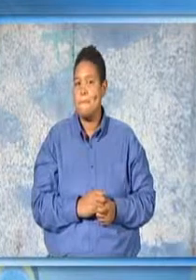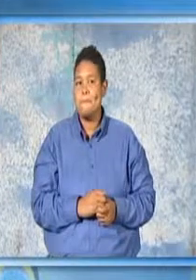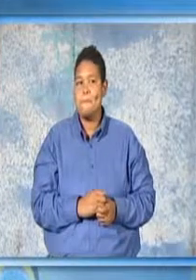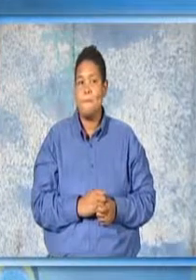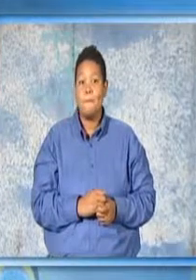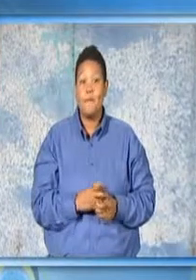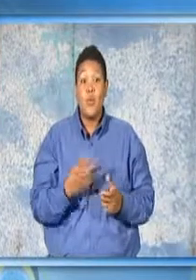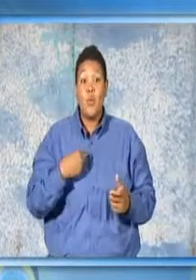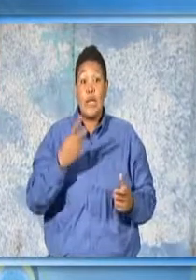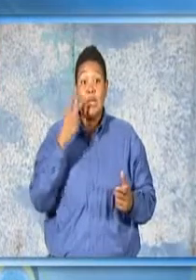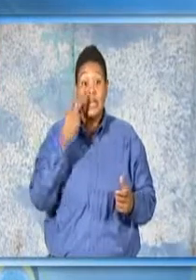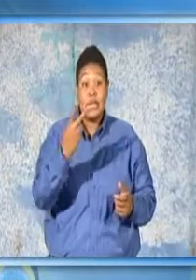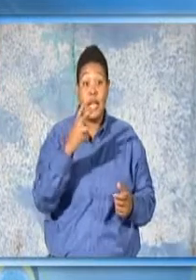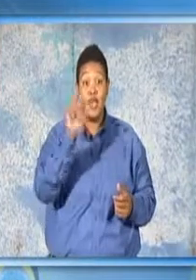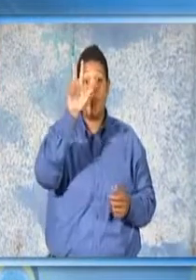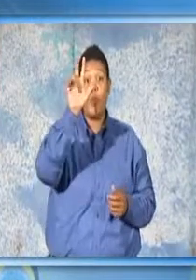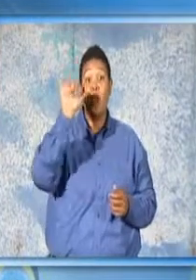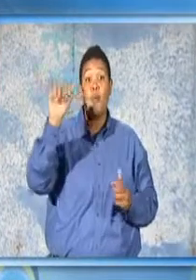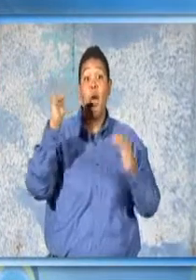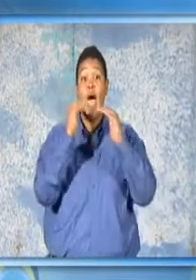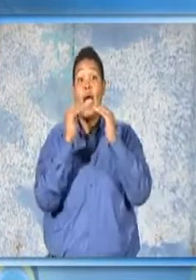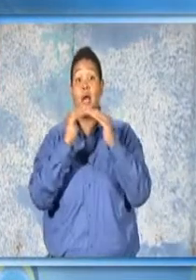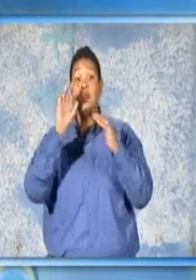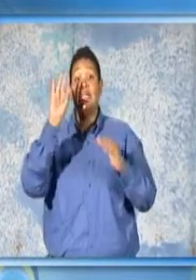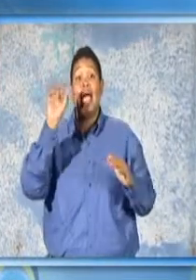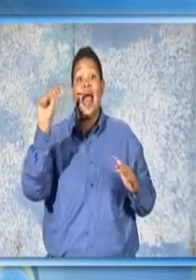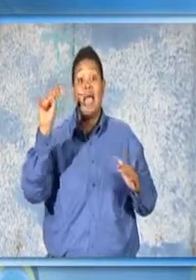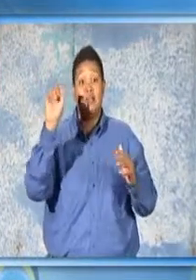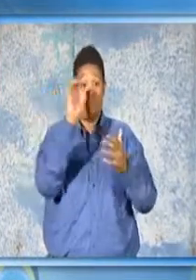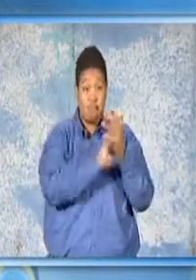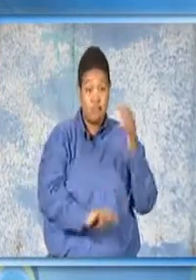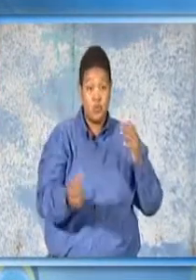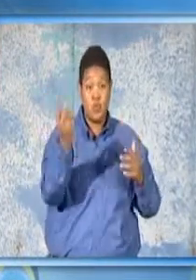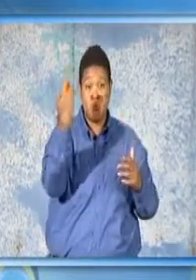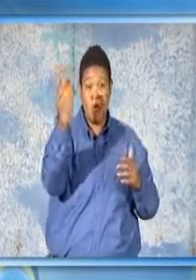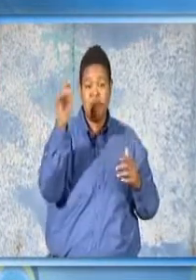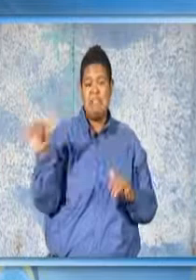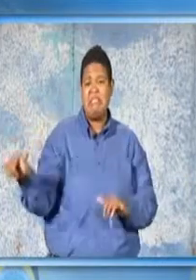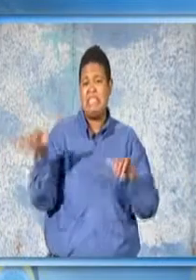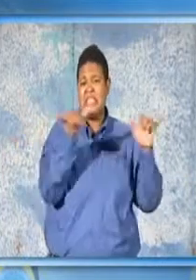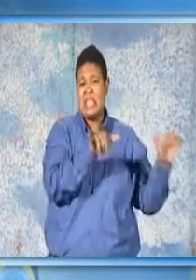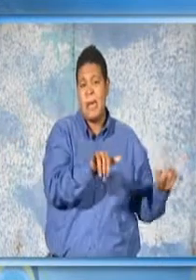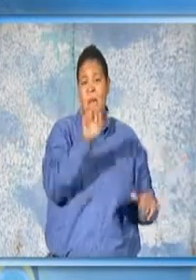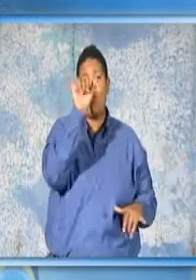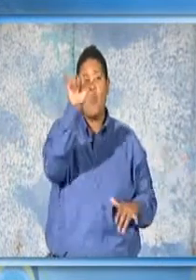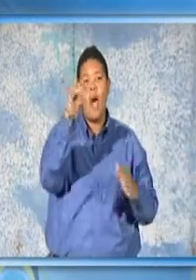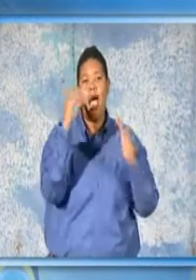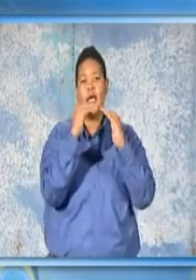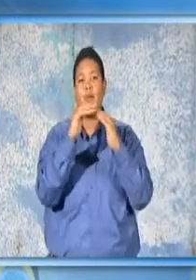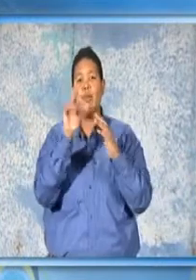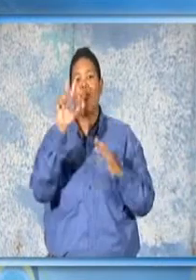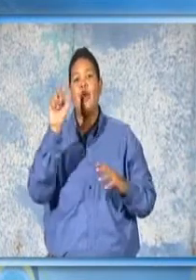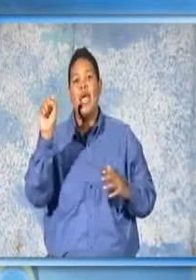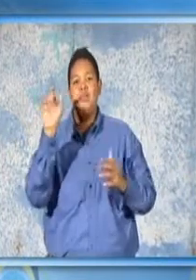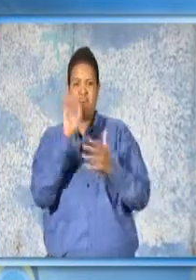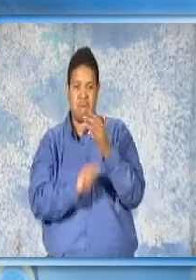So we see that 3y equals 9x minus 12 is the same as y equals 3x minus